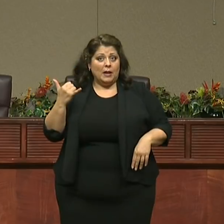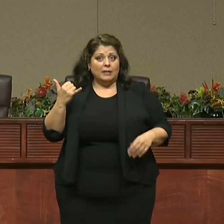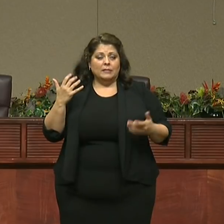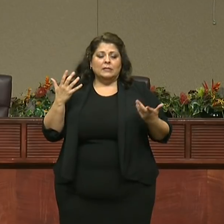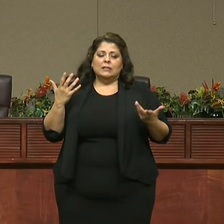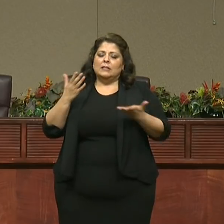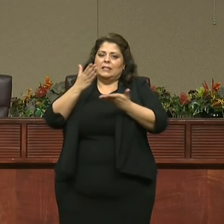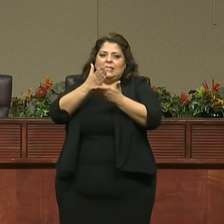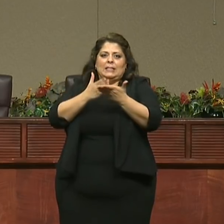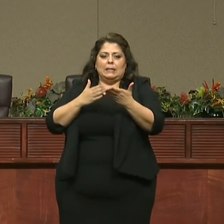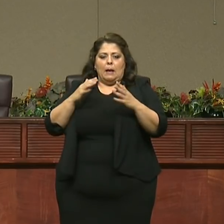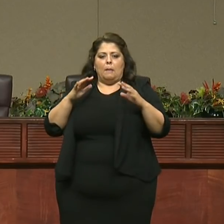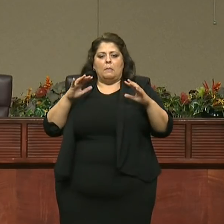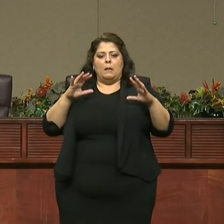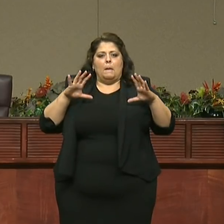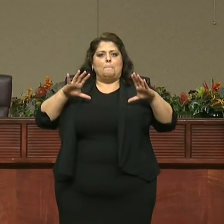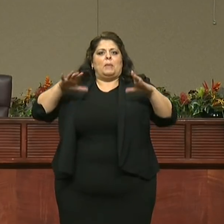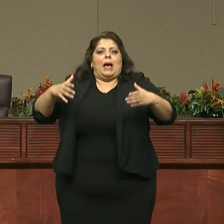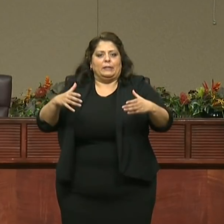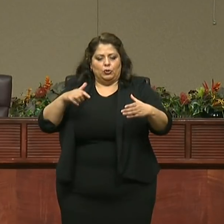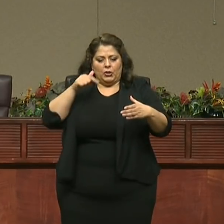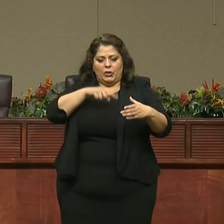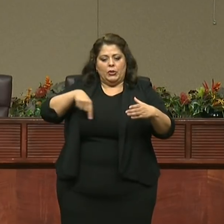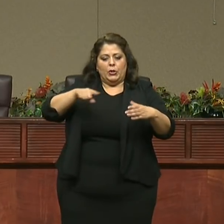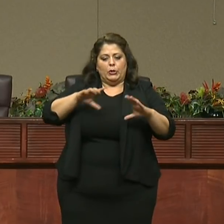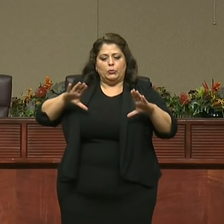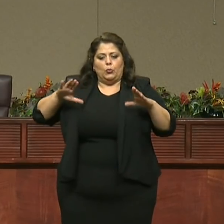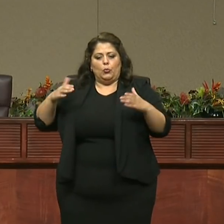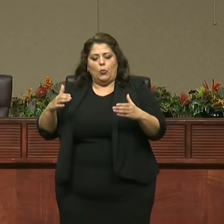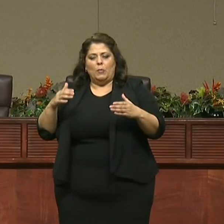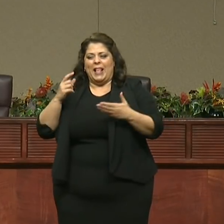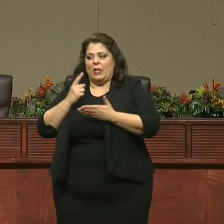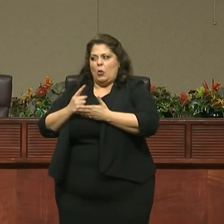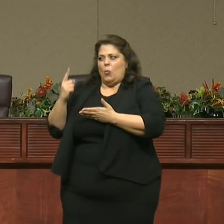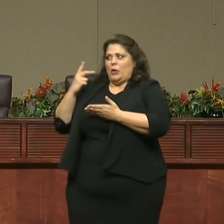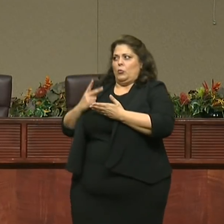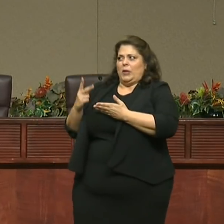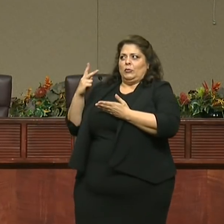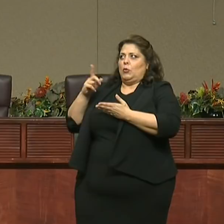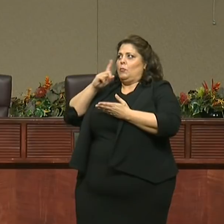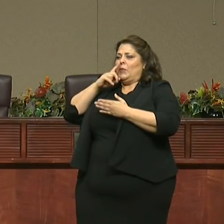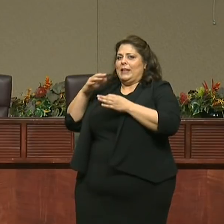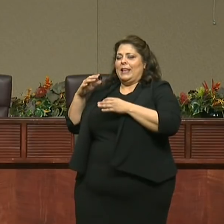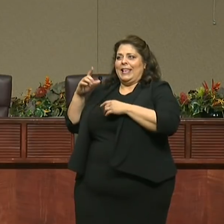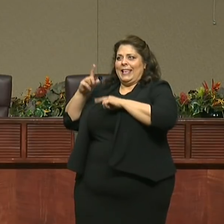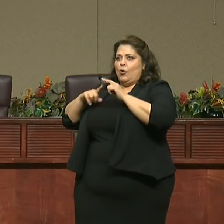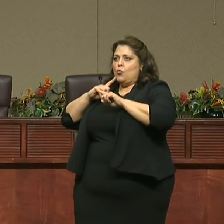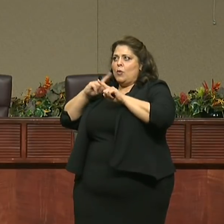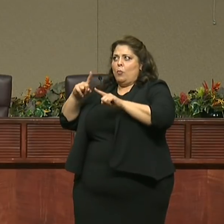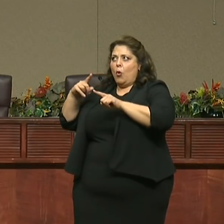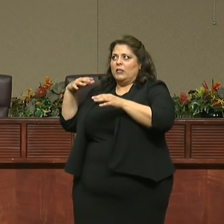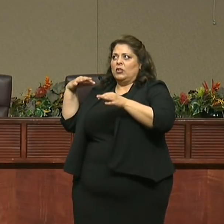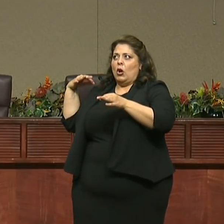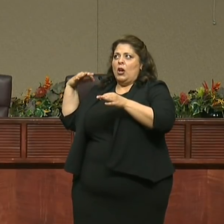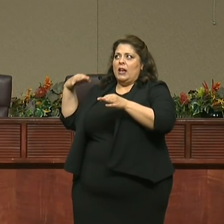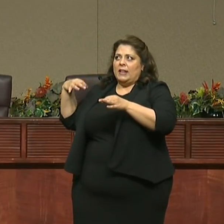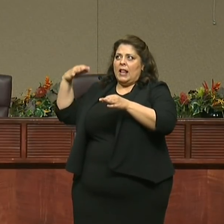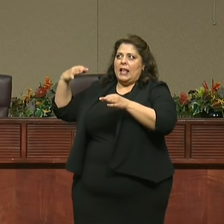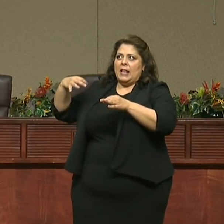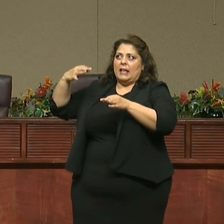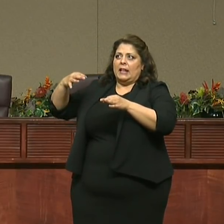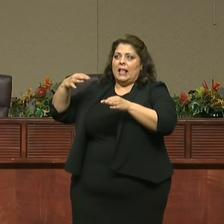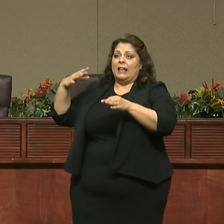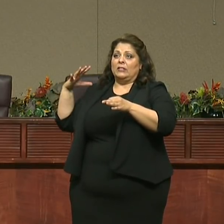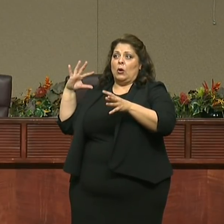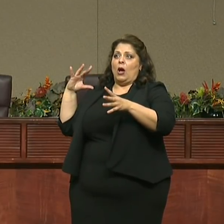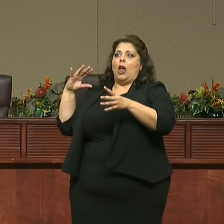batching. You know, there was some delay in reporting during the week and the prior week, so it could be an accumulation of cases that were reported all in